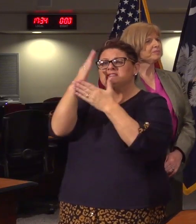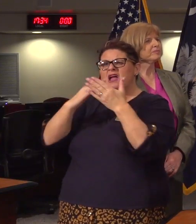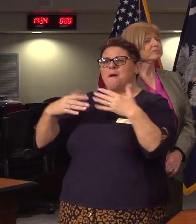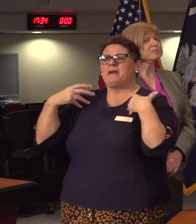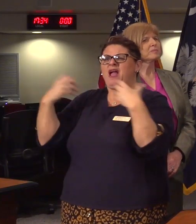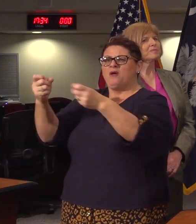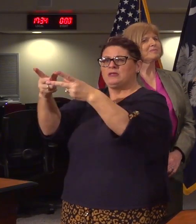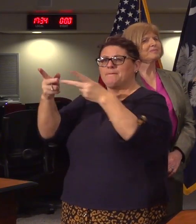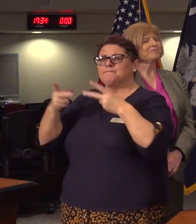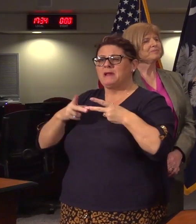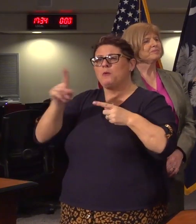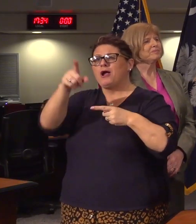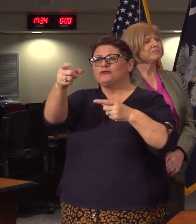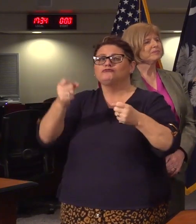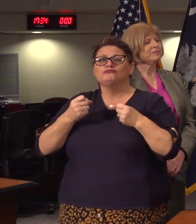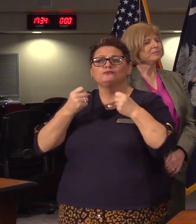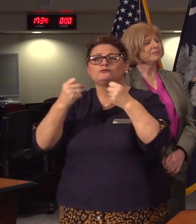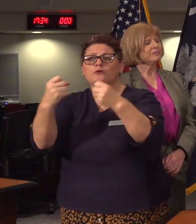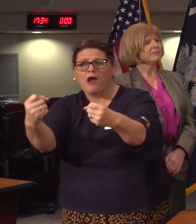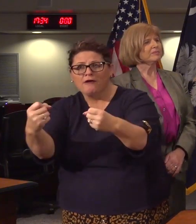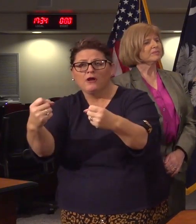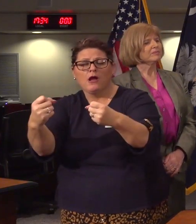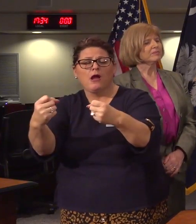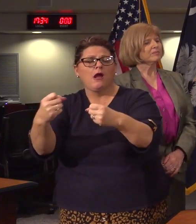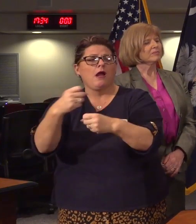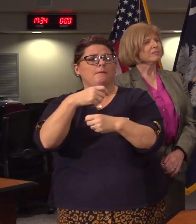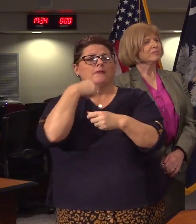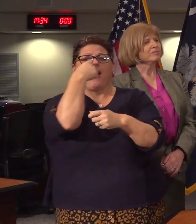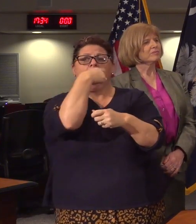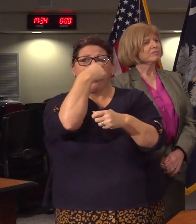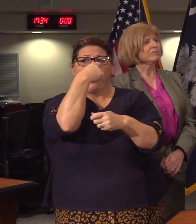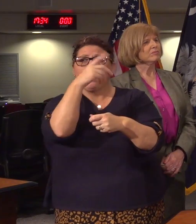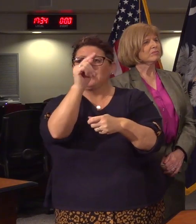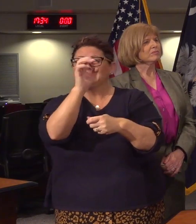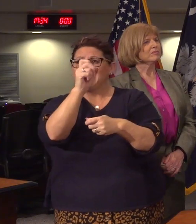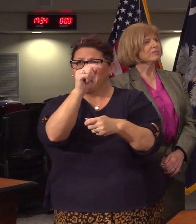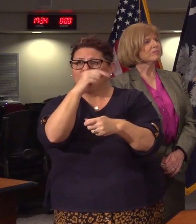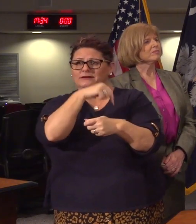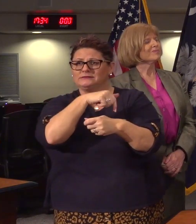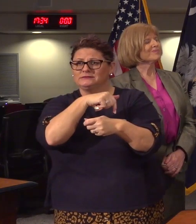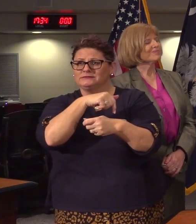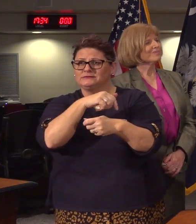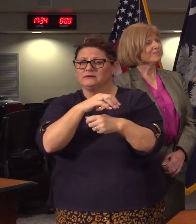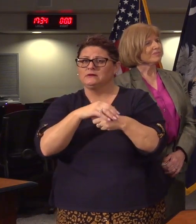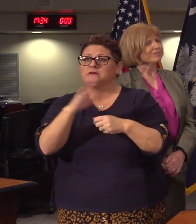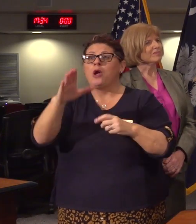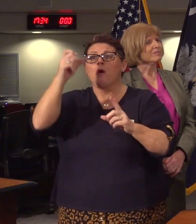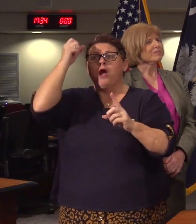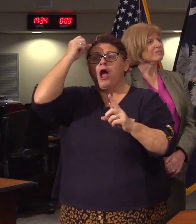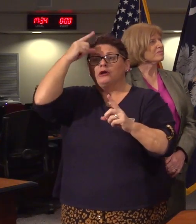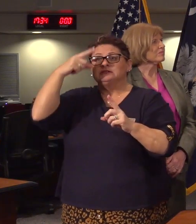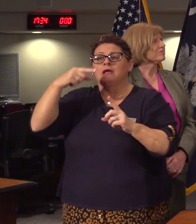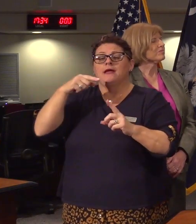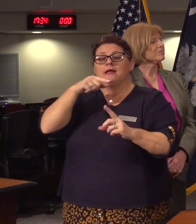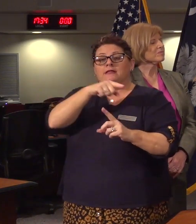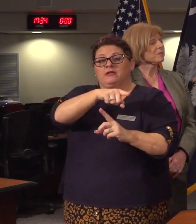systems. But the drive-up testing is a support function to telemedicine. So individuals must